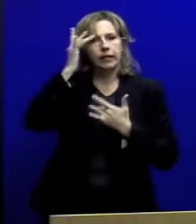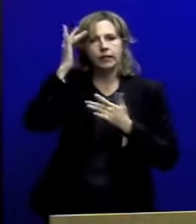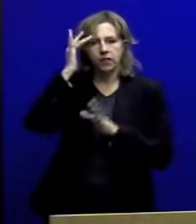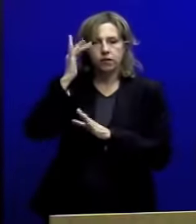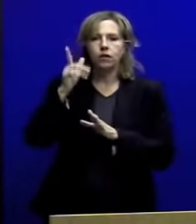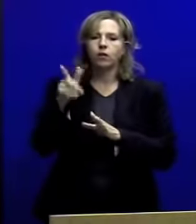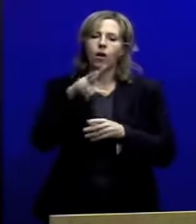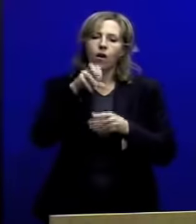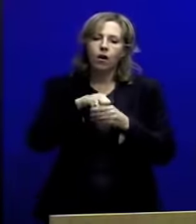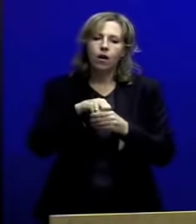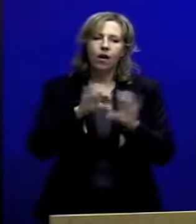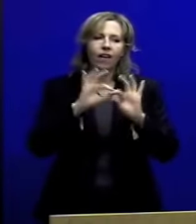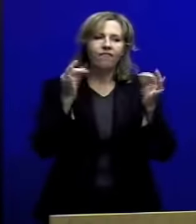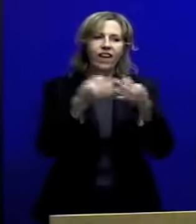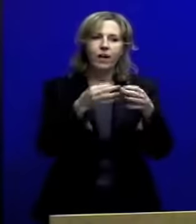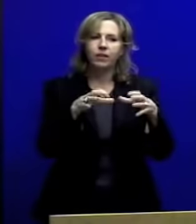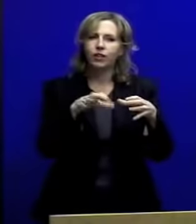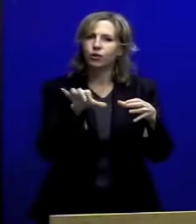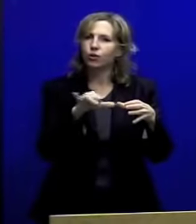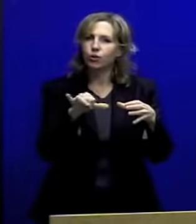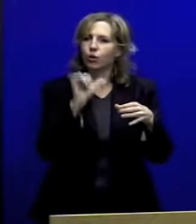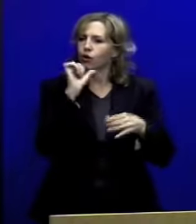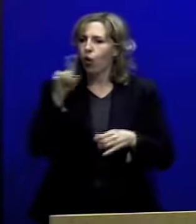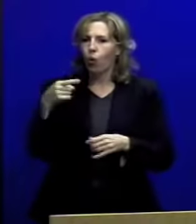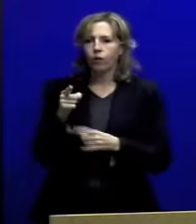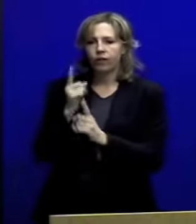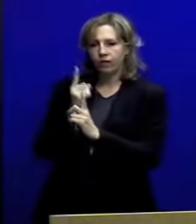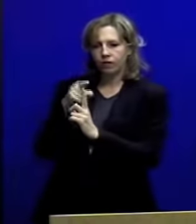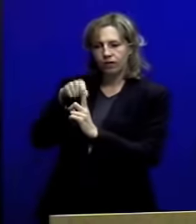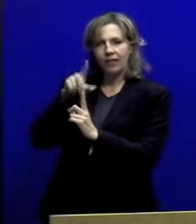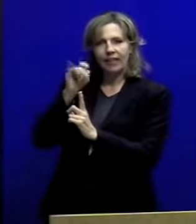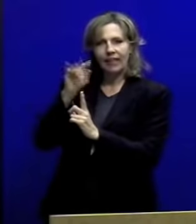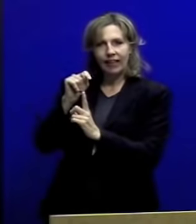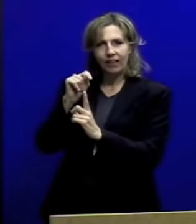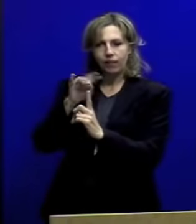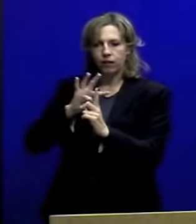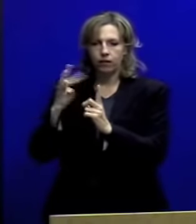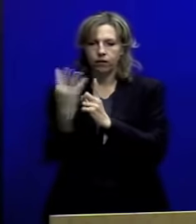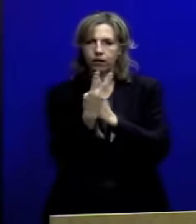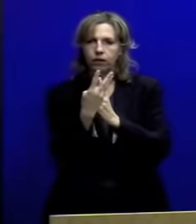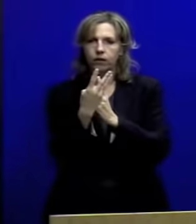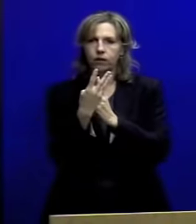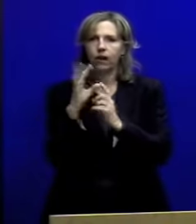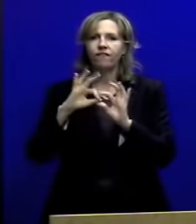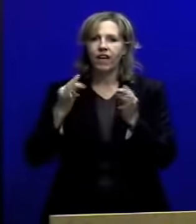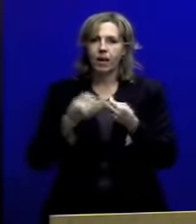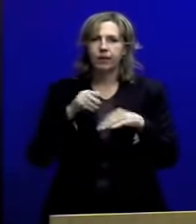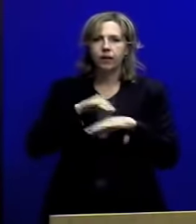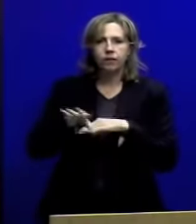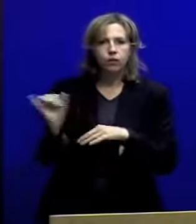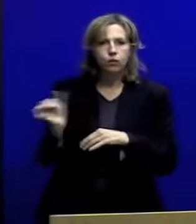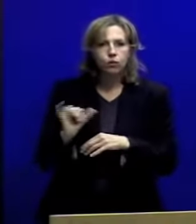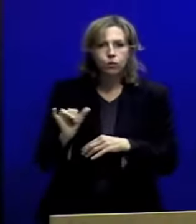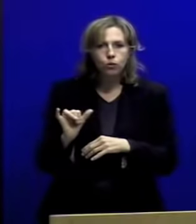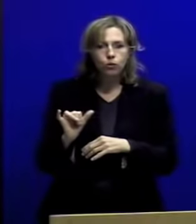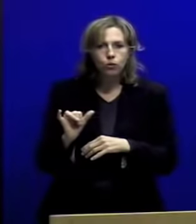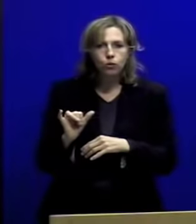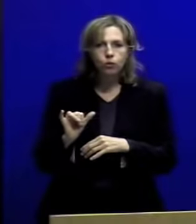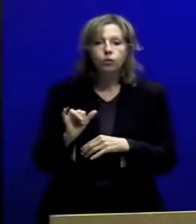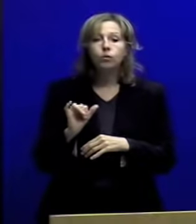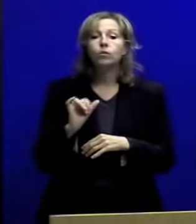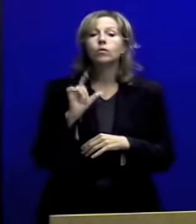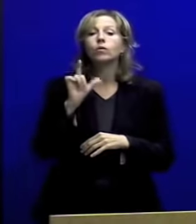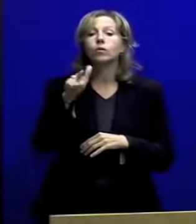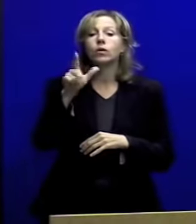family system, and that whole family is affected by the illness, and even when Kit